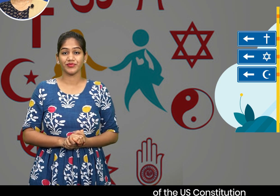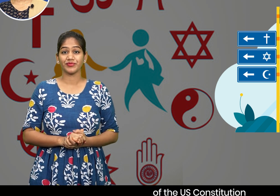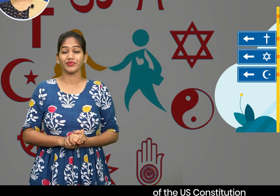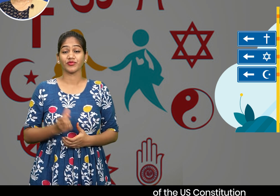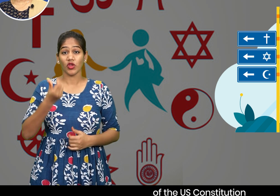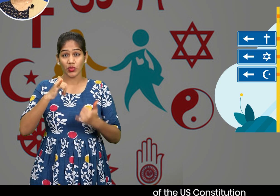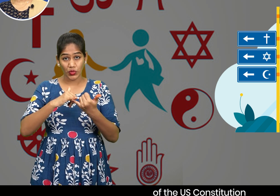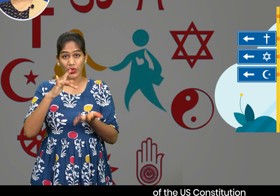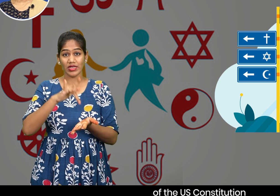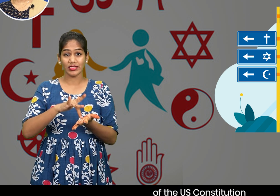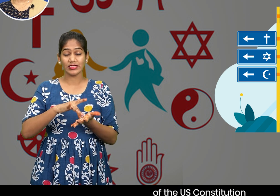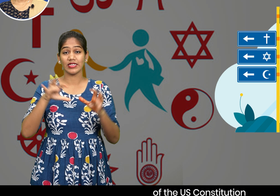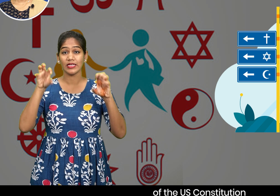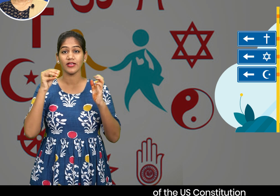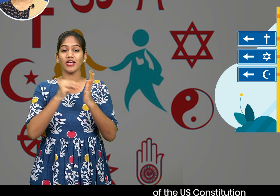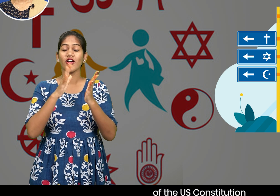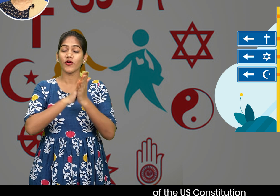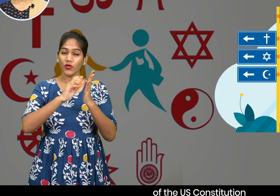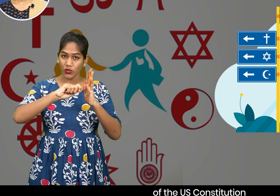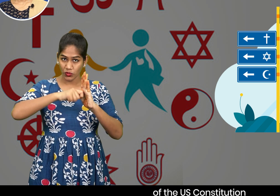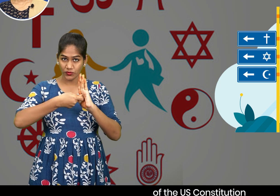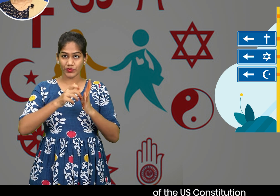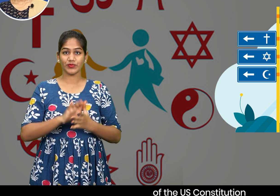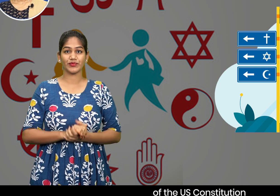of the US Constitution